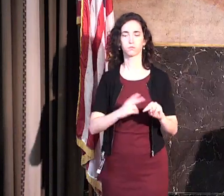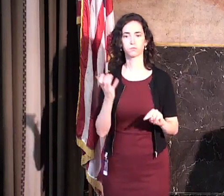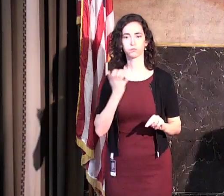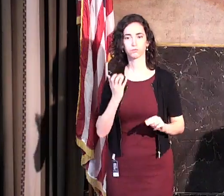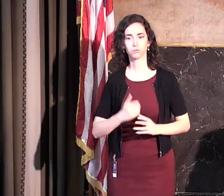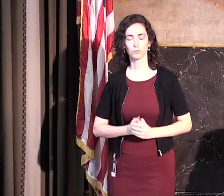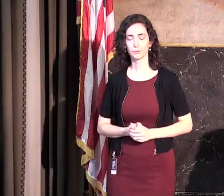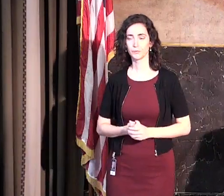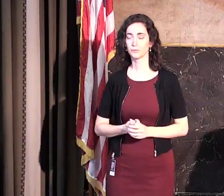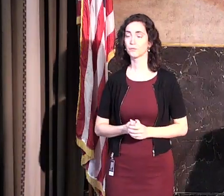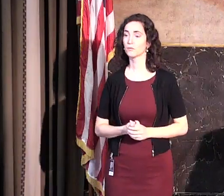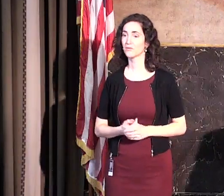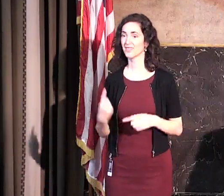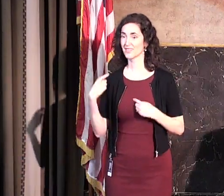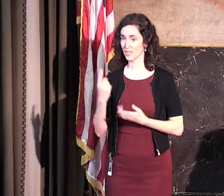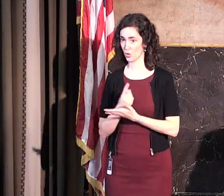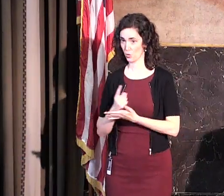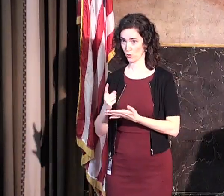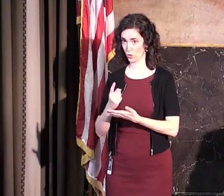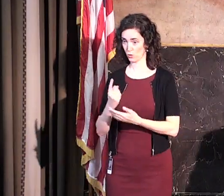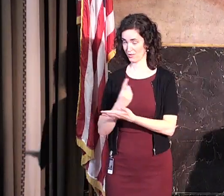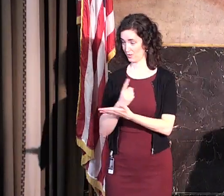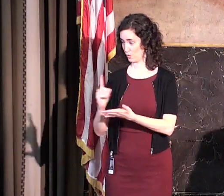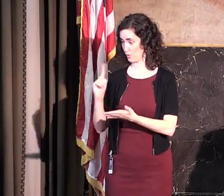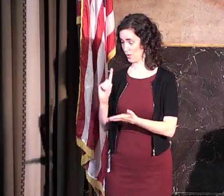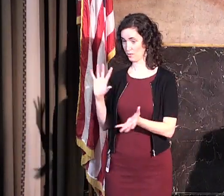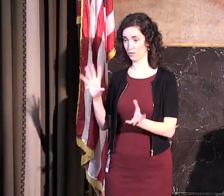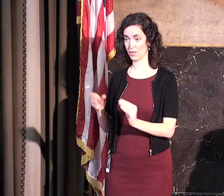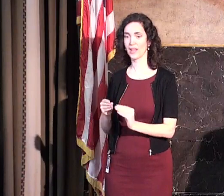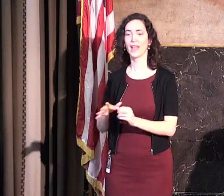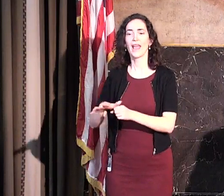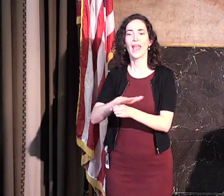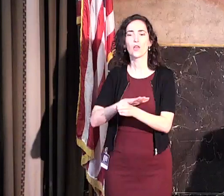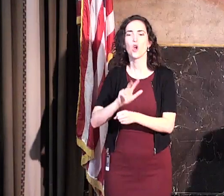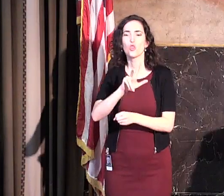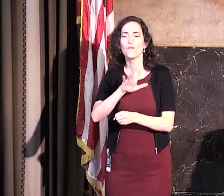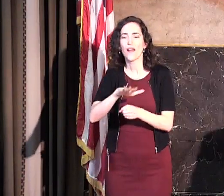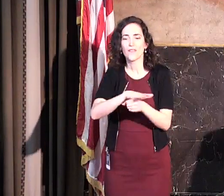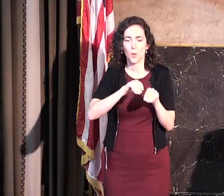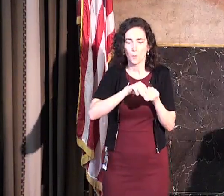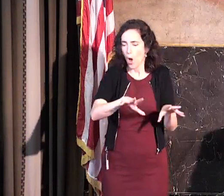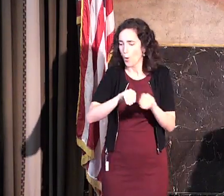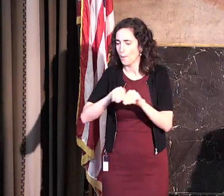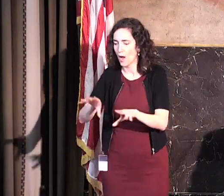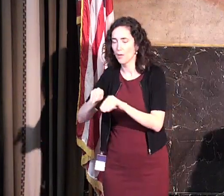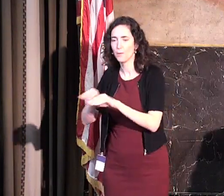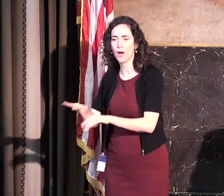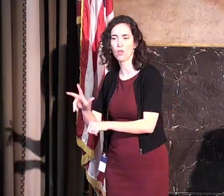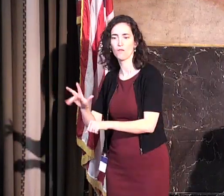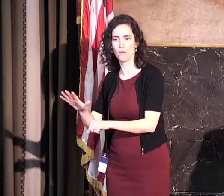During the past week, there have been 35 new outbreaks and 200 new outbreak-related cases.